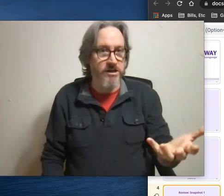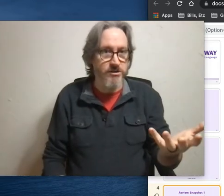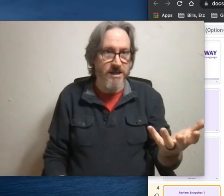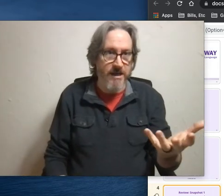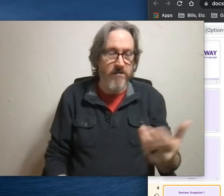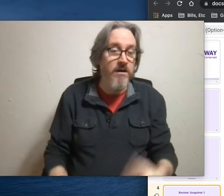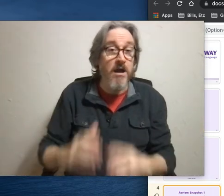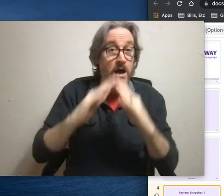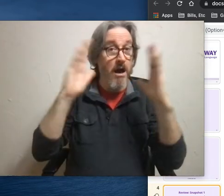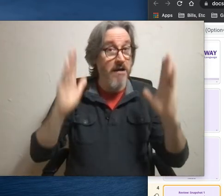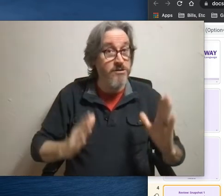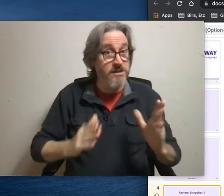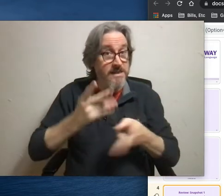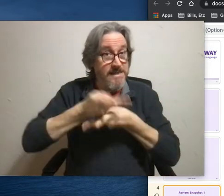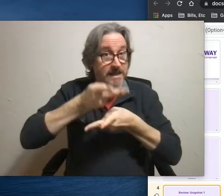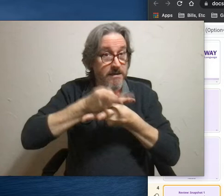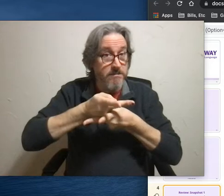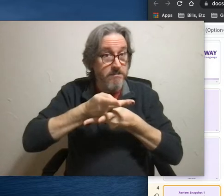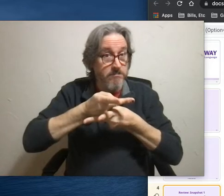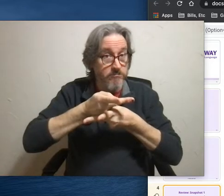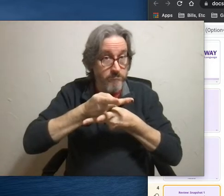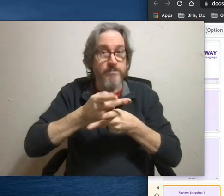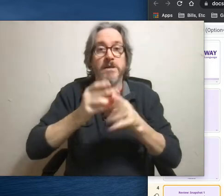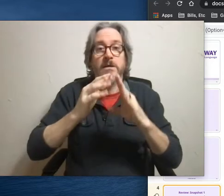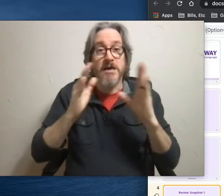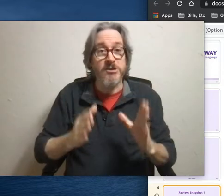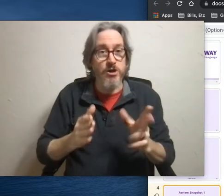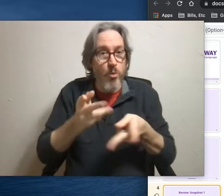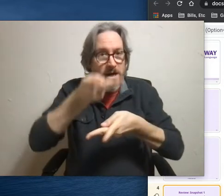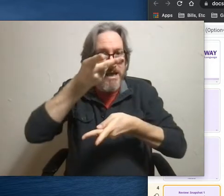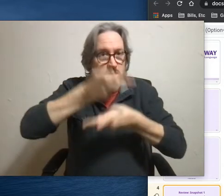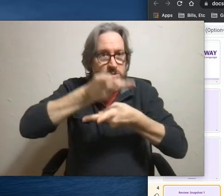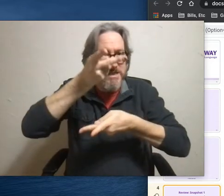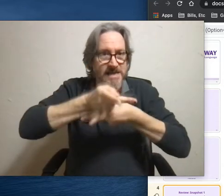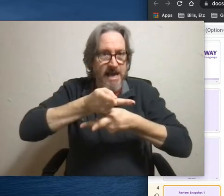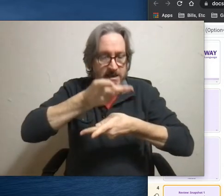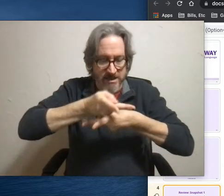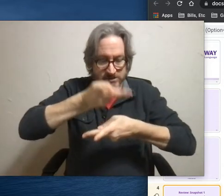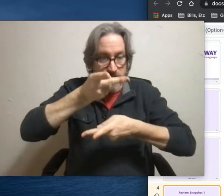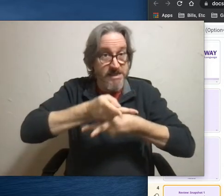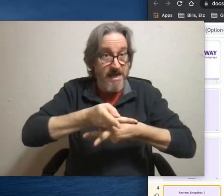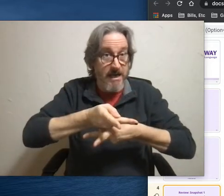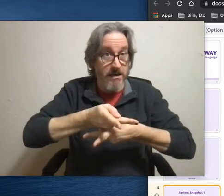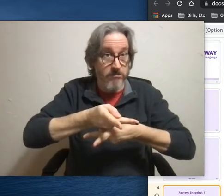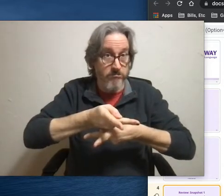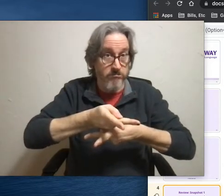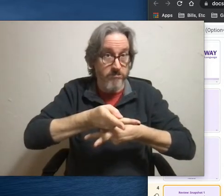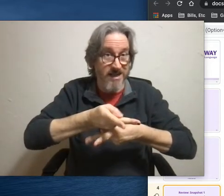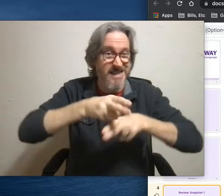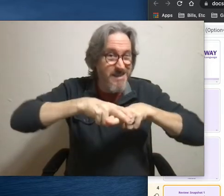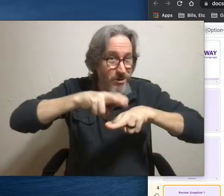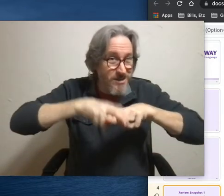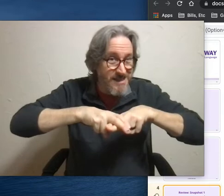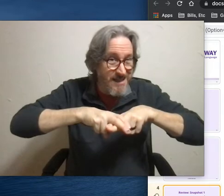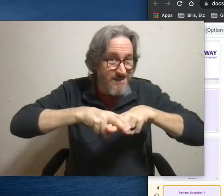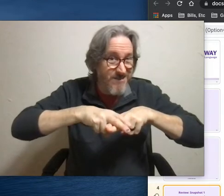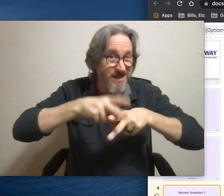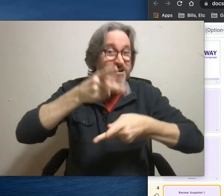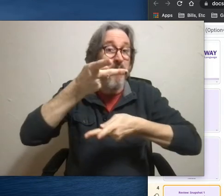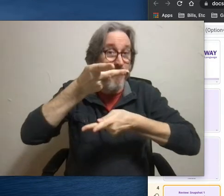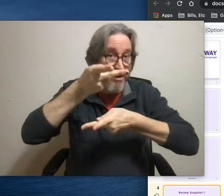Whatever it is you're taking care of. House sitting. So you want to get used to saying this for sitting. It's similar to